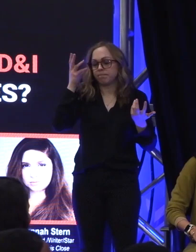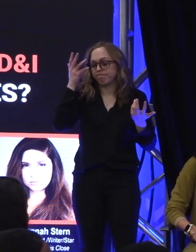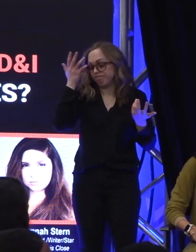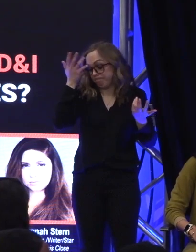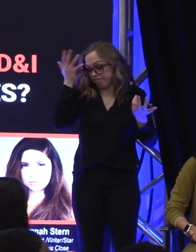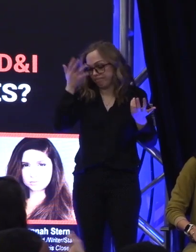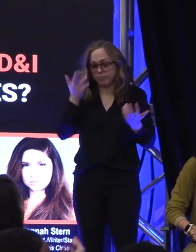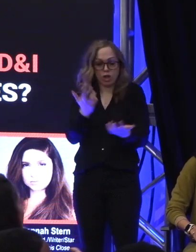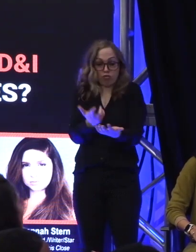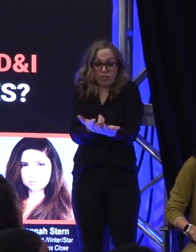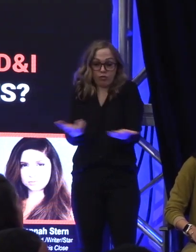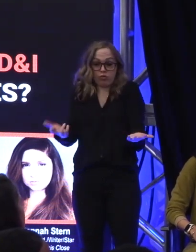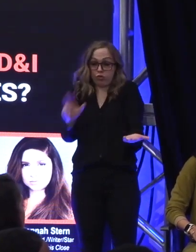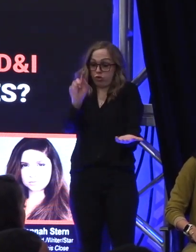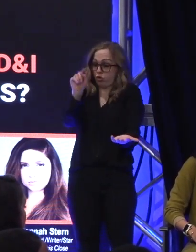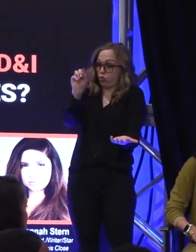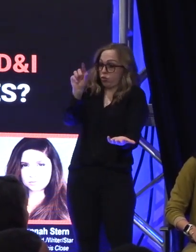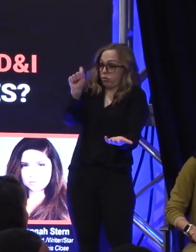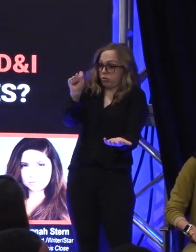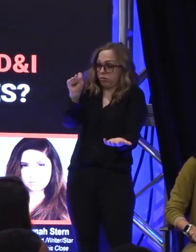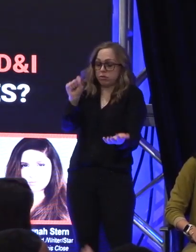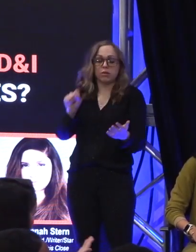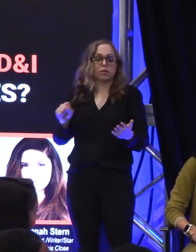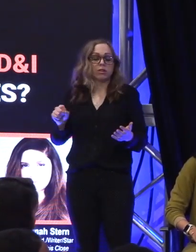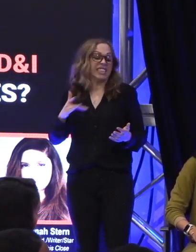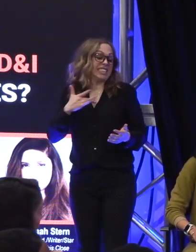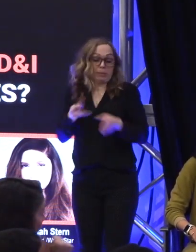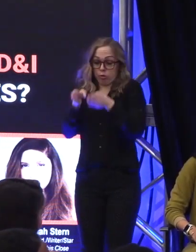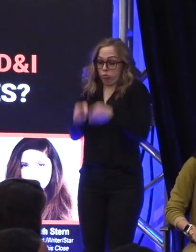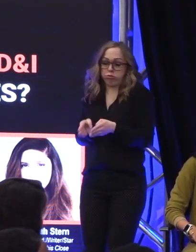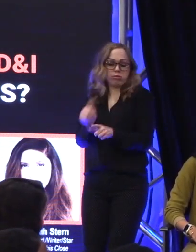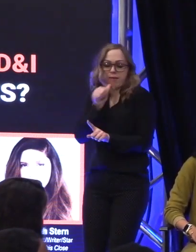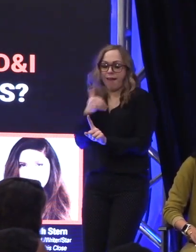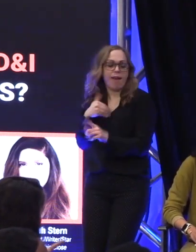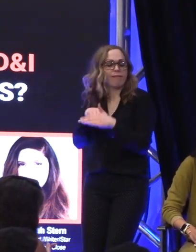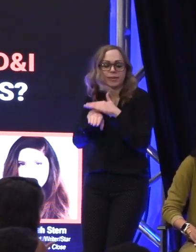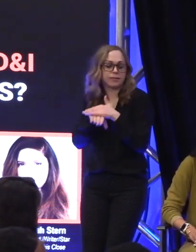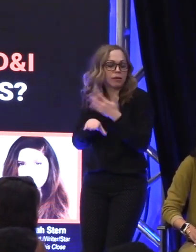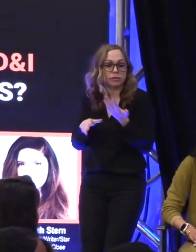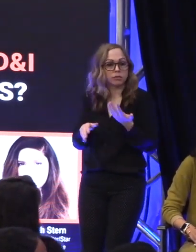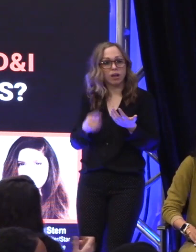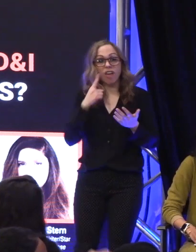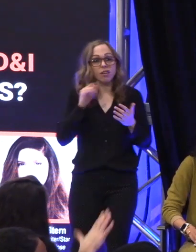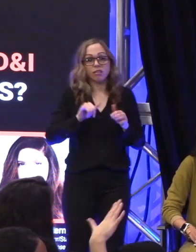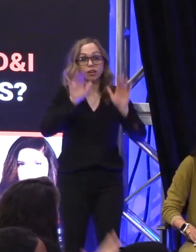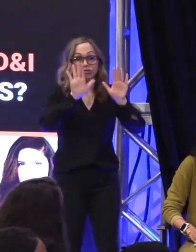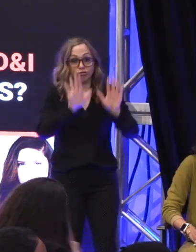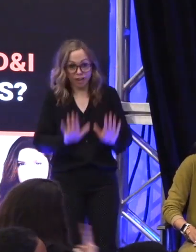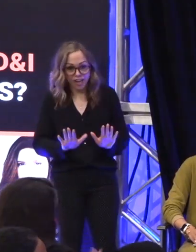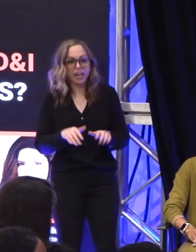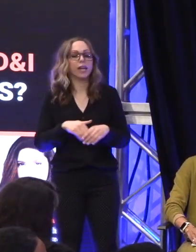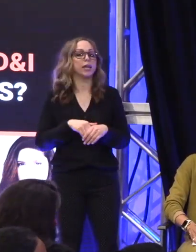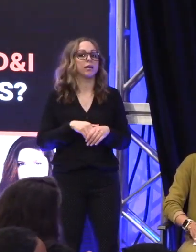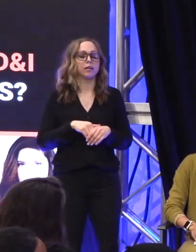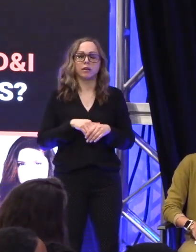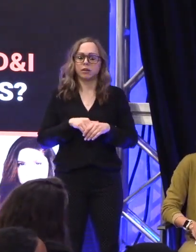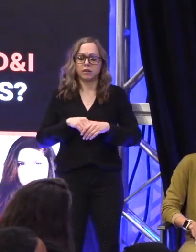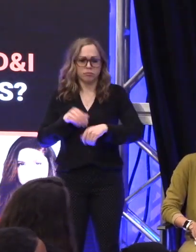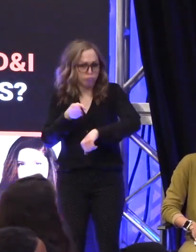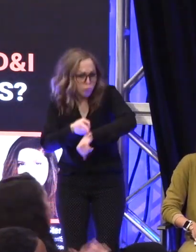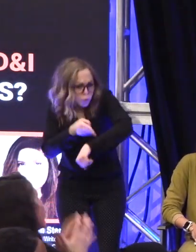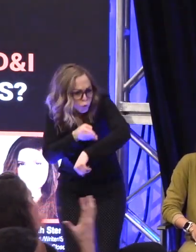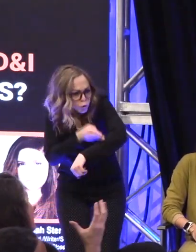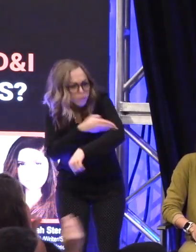to resources and tools that some people may not have access to. And so that's great, and I think we've made some progress there. Tons more